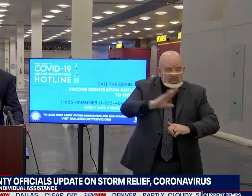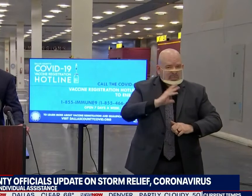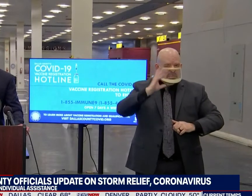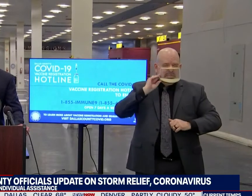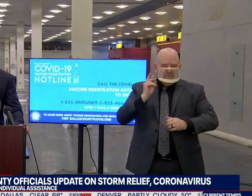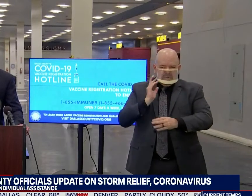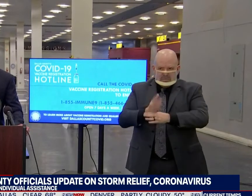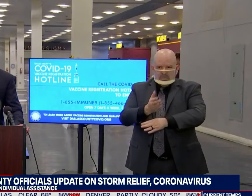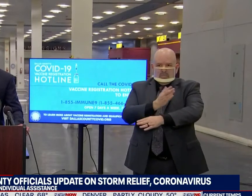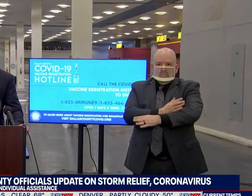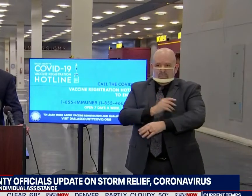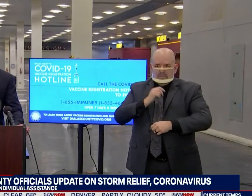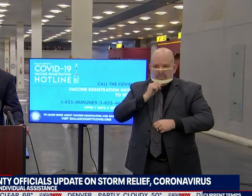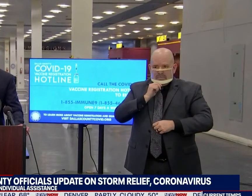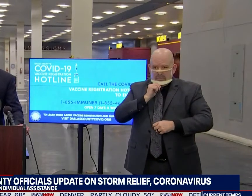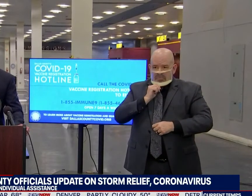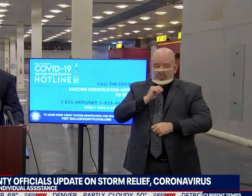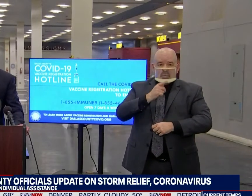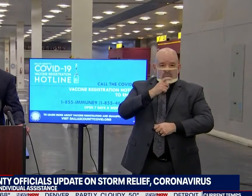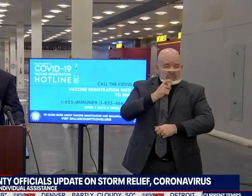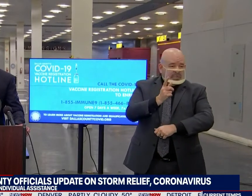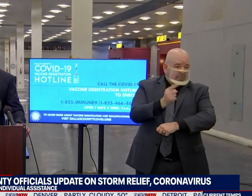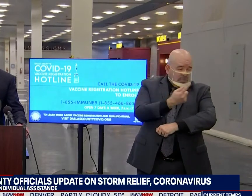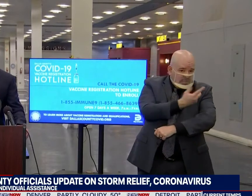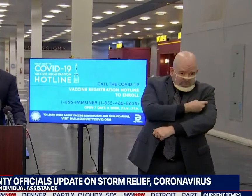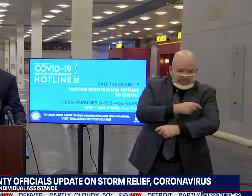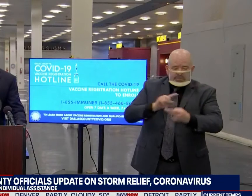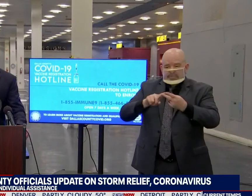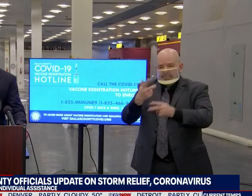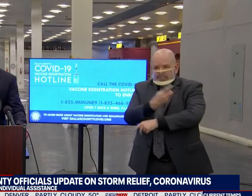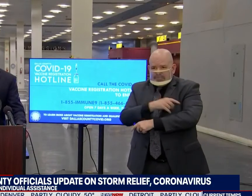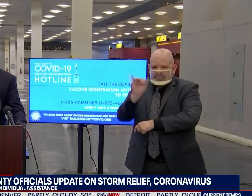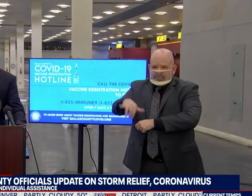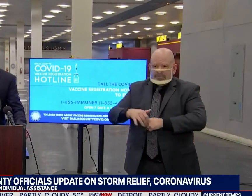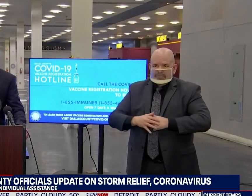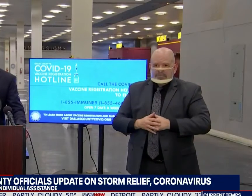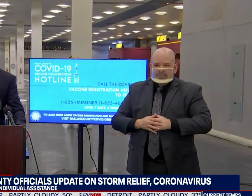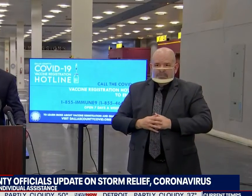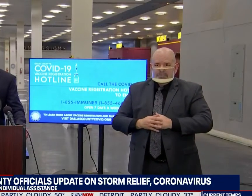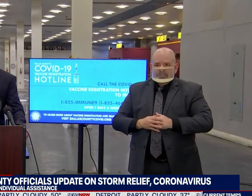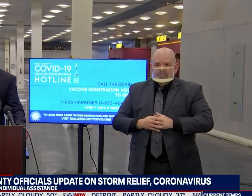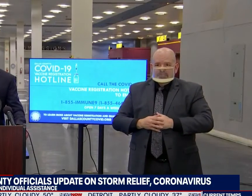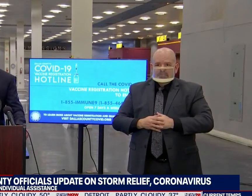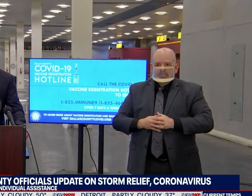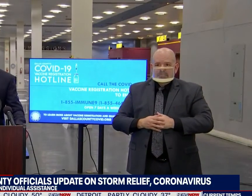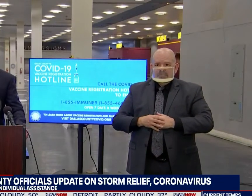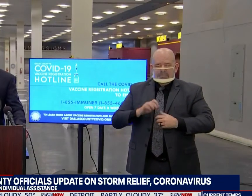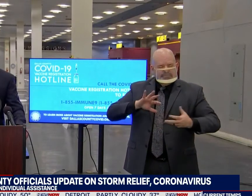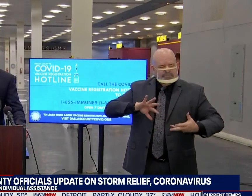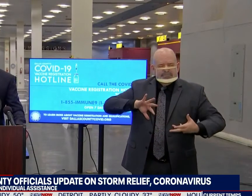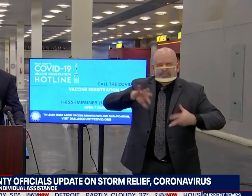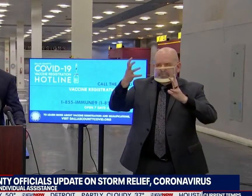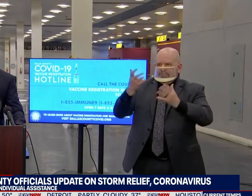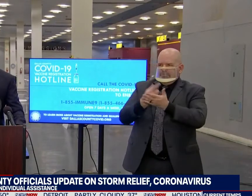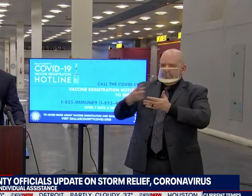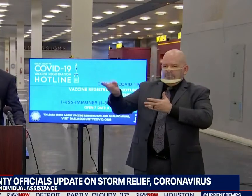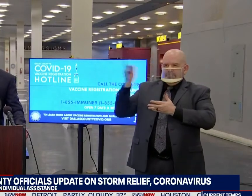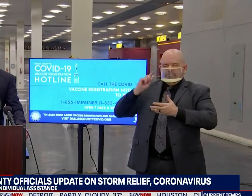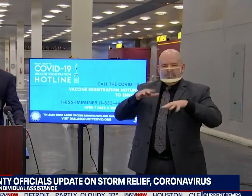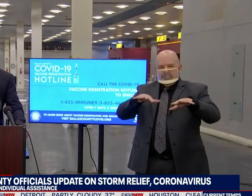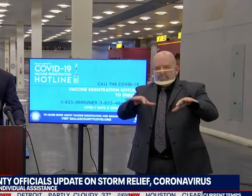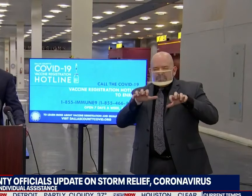the second and the first uh shots. So, please bear with us as we catch up everyone on their shots. The